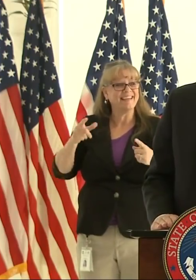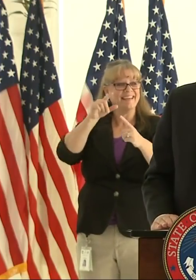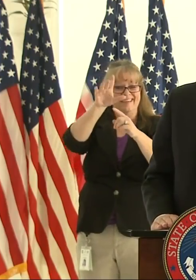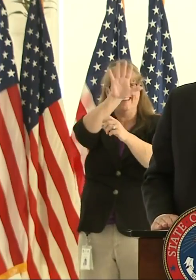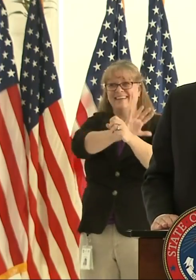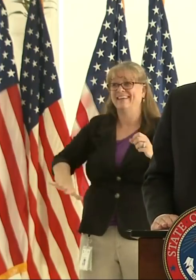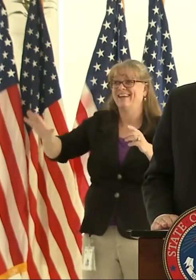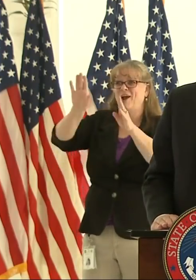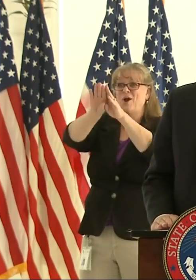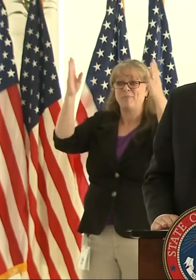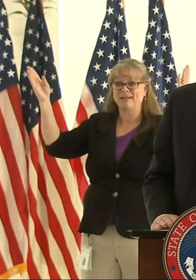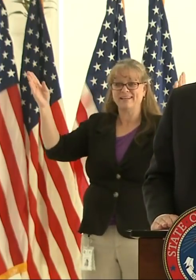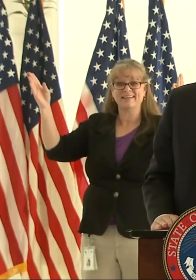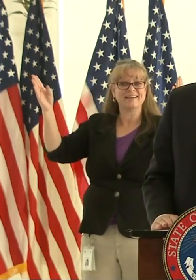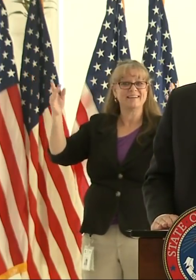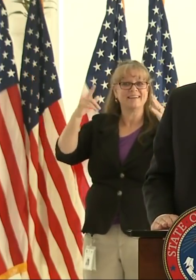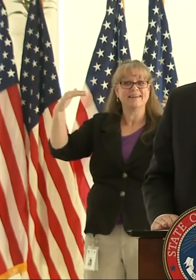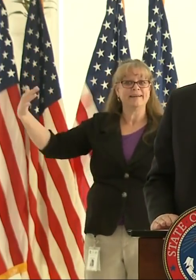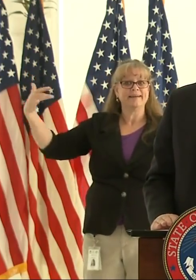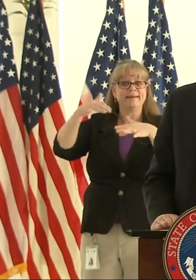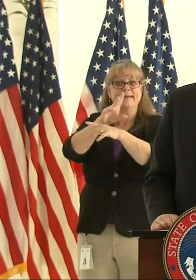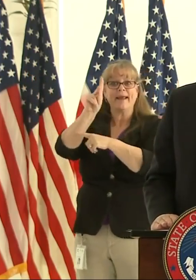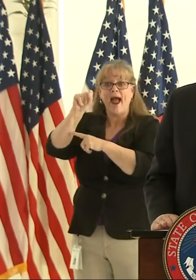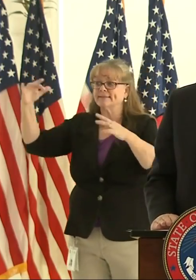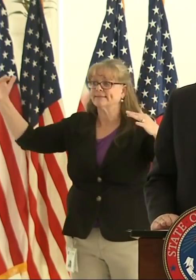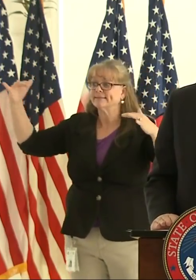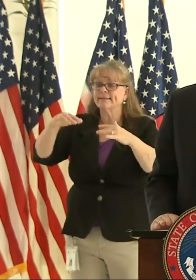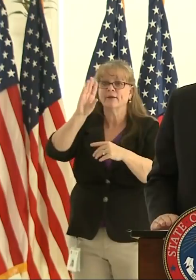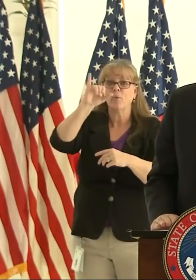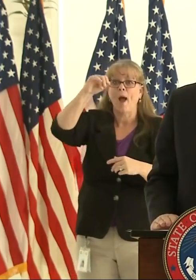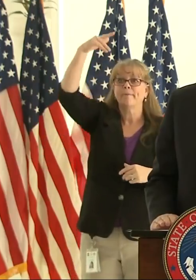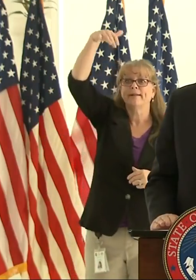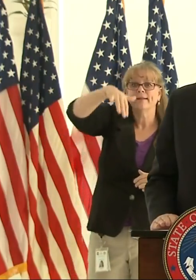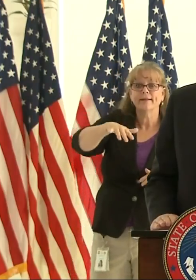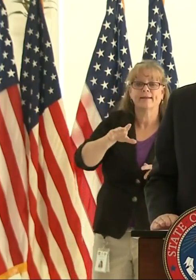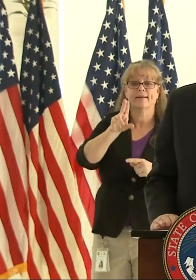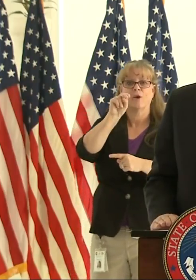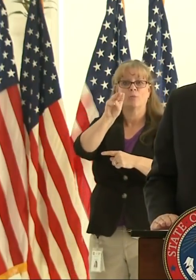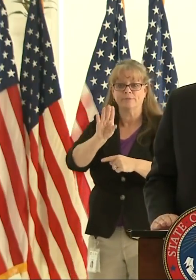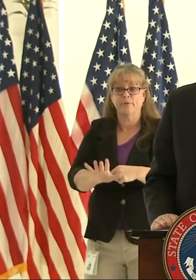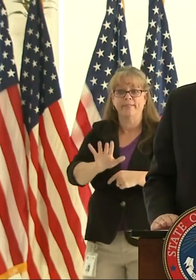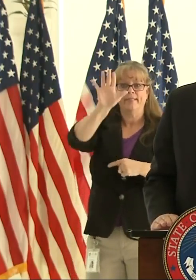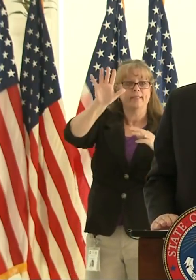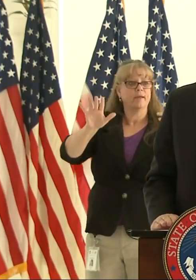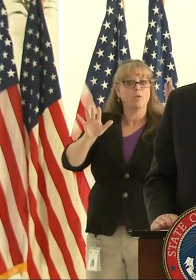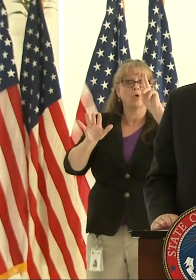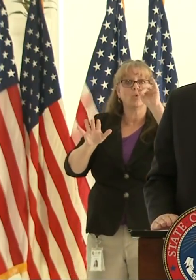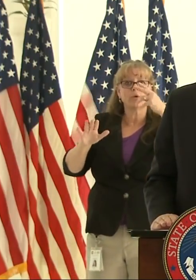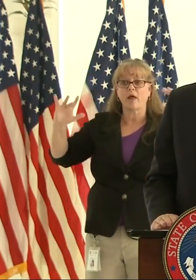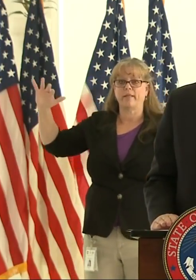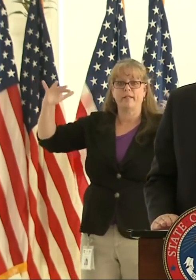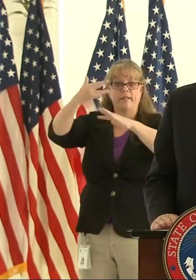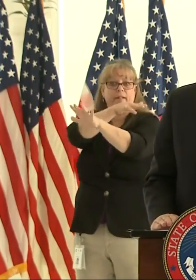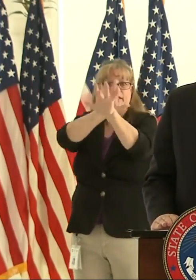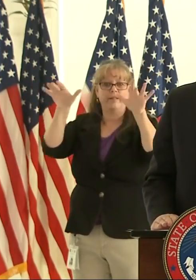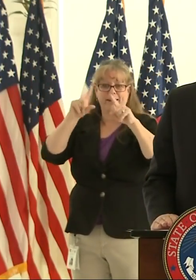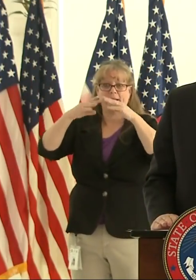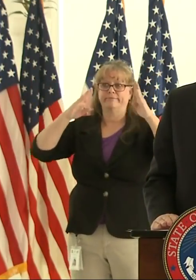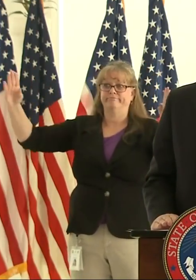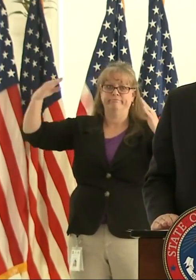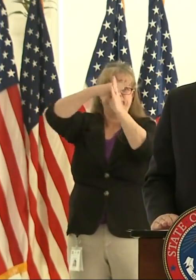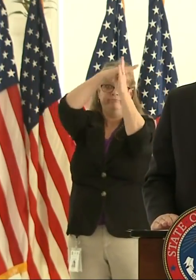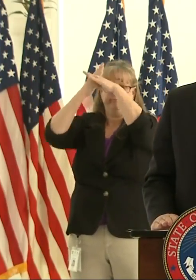day. So that is not something that has ever been the goal here. At no point did we say we're going to eradicate the virus from Colorado. If that was the goal, I could guarantee failure.